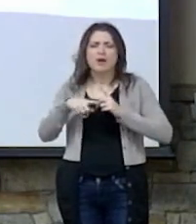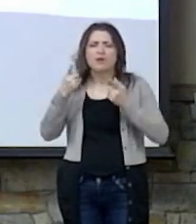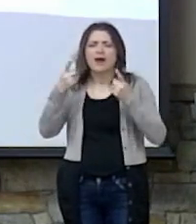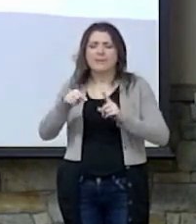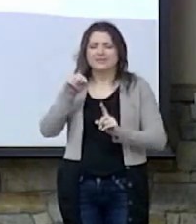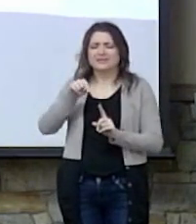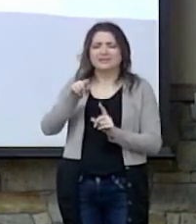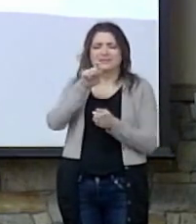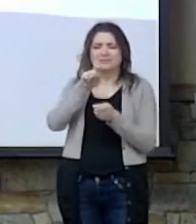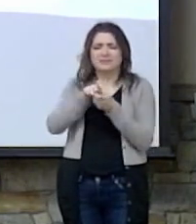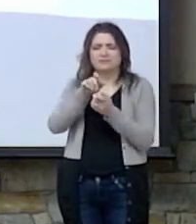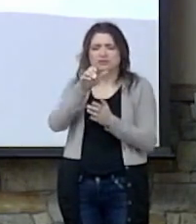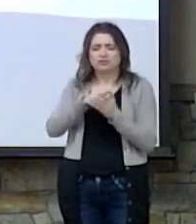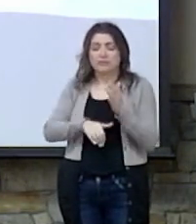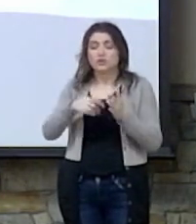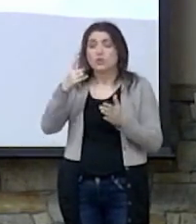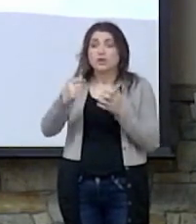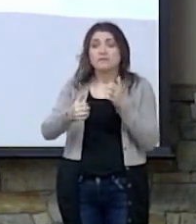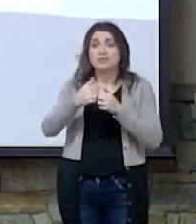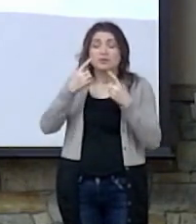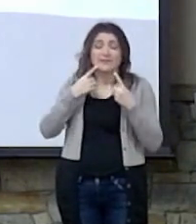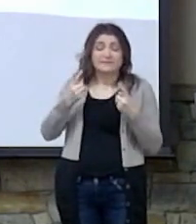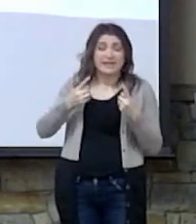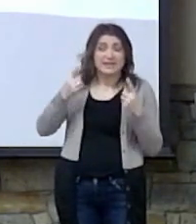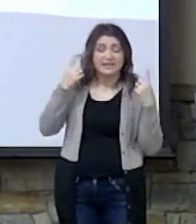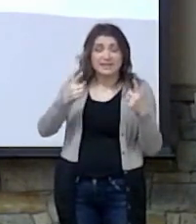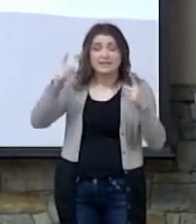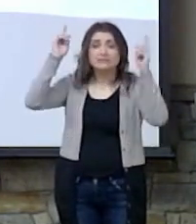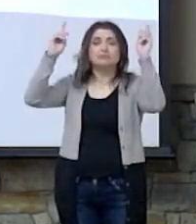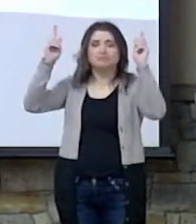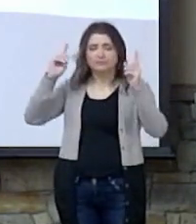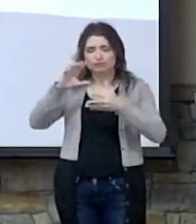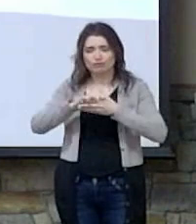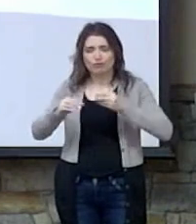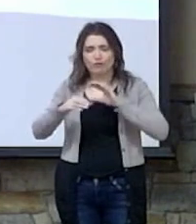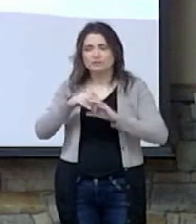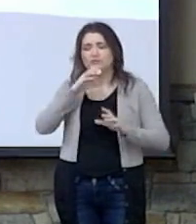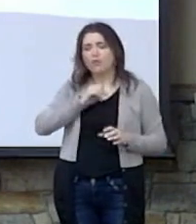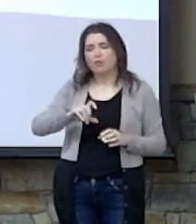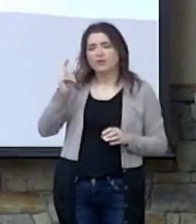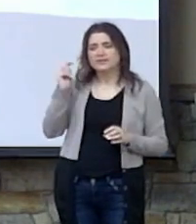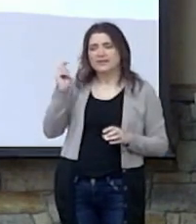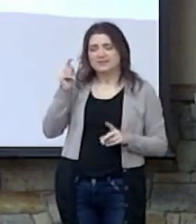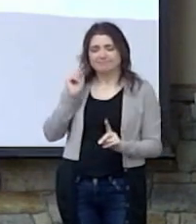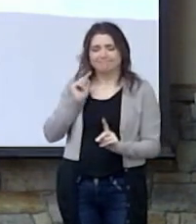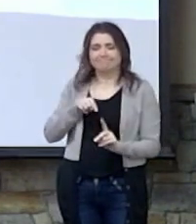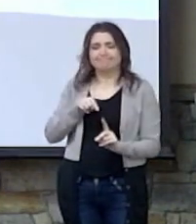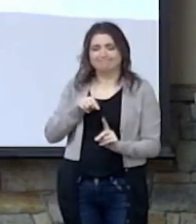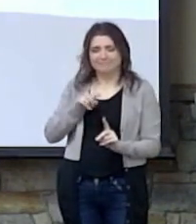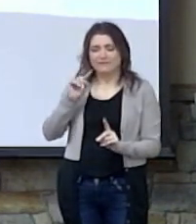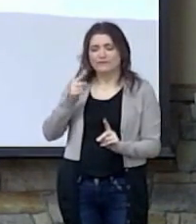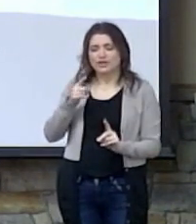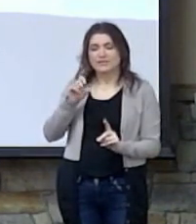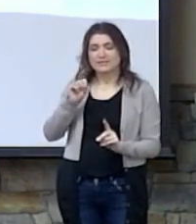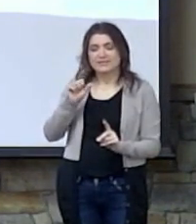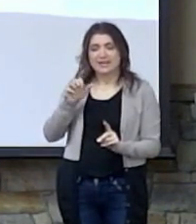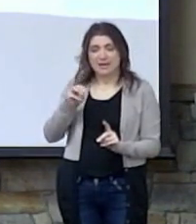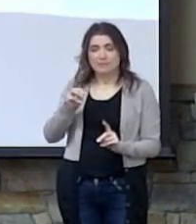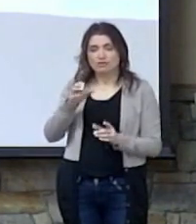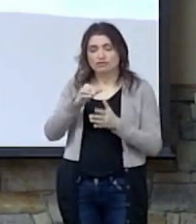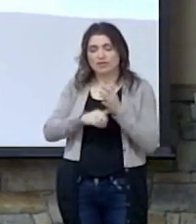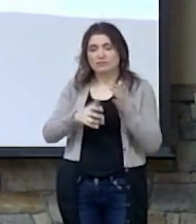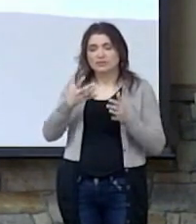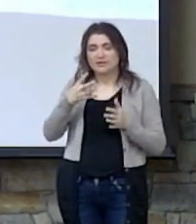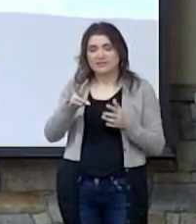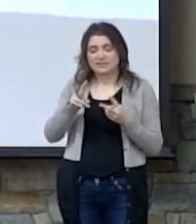chapter. One of the most famous stories in all of the Old Testament is found in 1 Samuel chapter 17, and that's the story